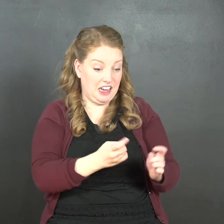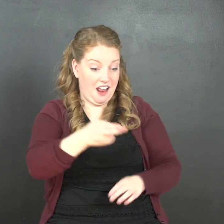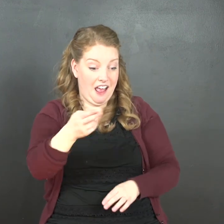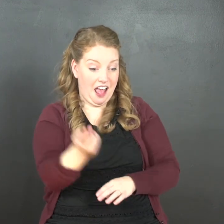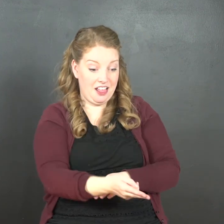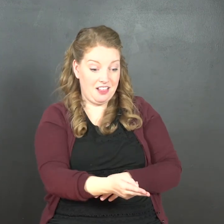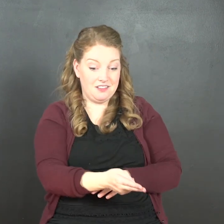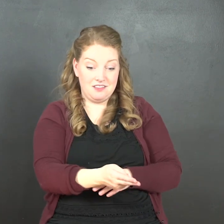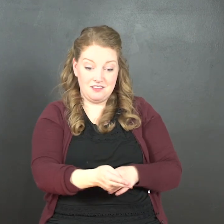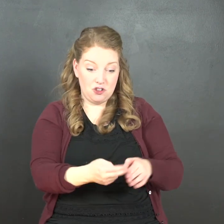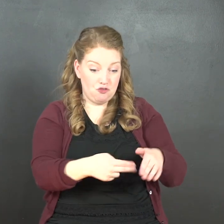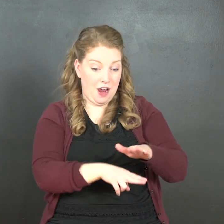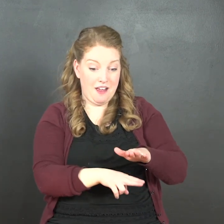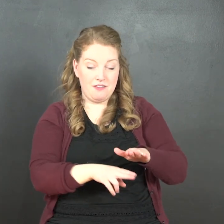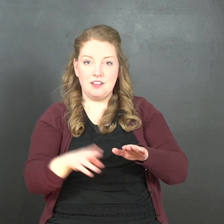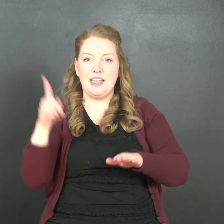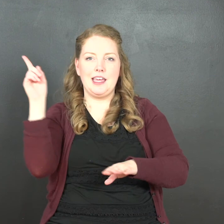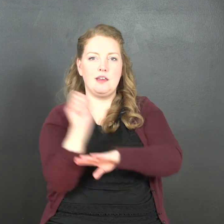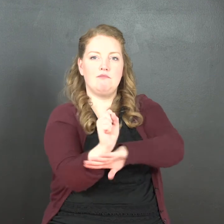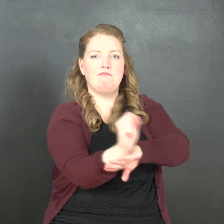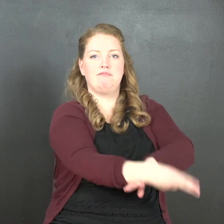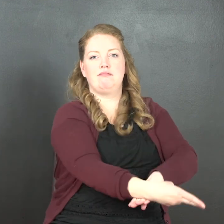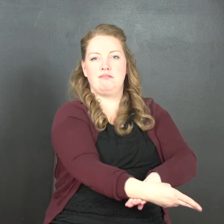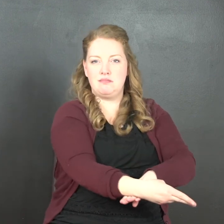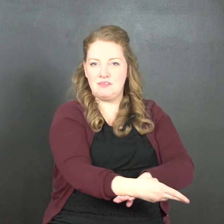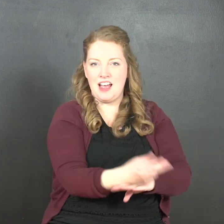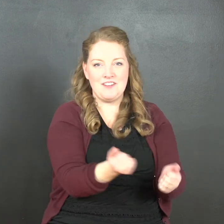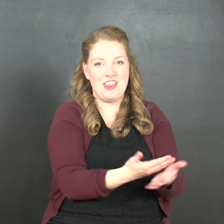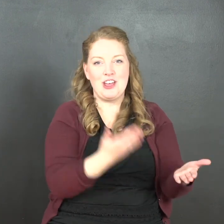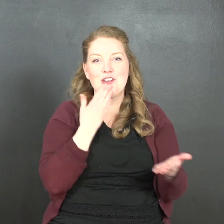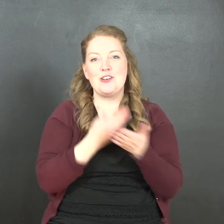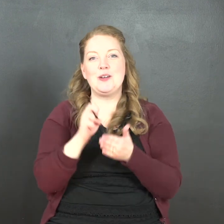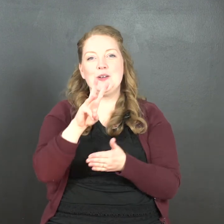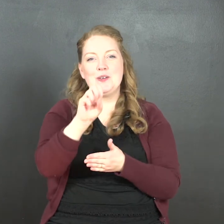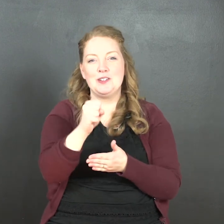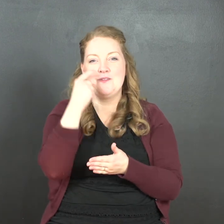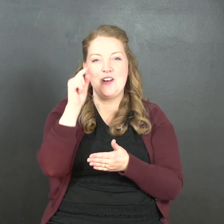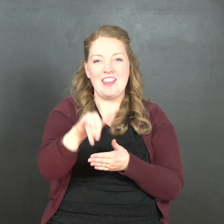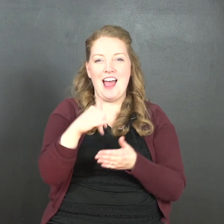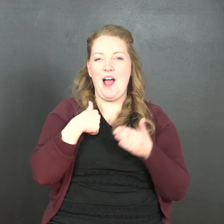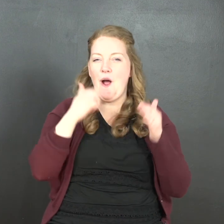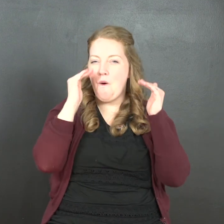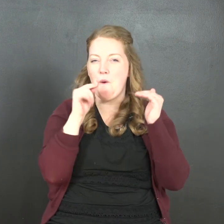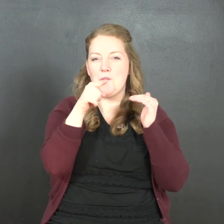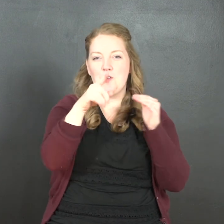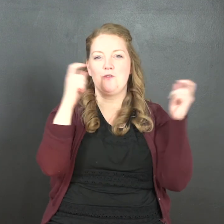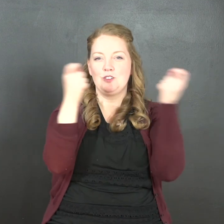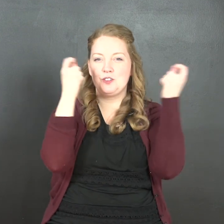There's good news in that, and I hope you rejoice in that today. God bless you. Thank you for being here.